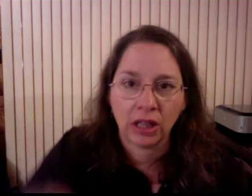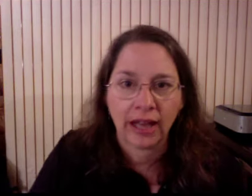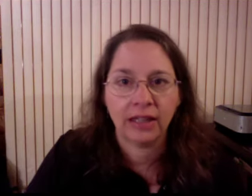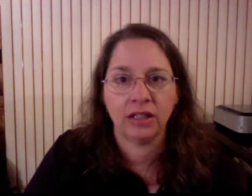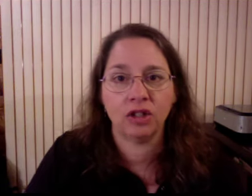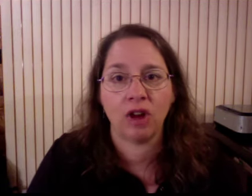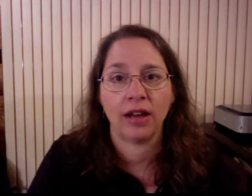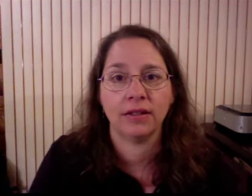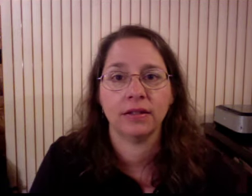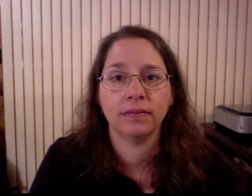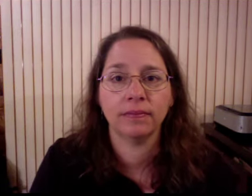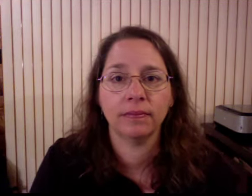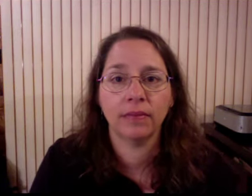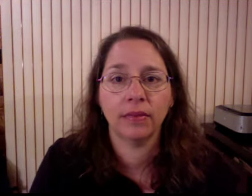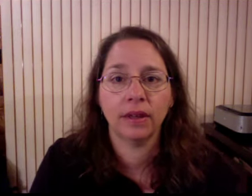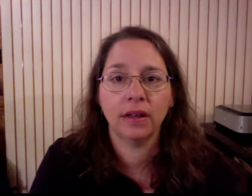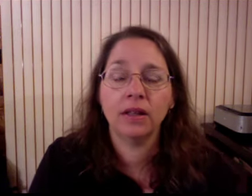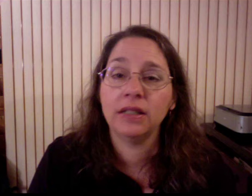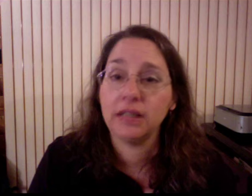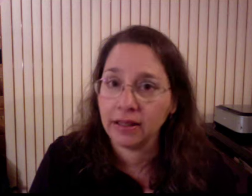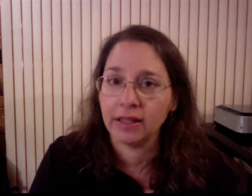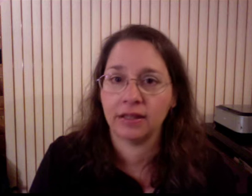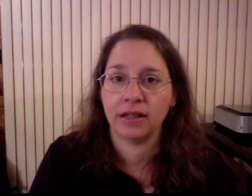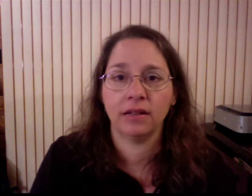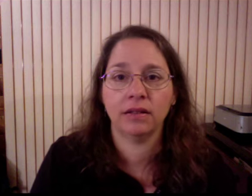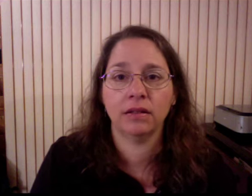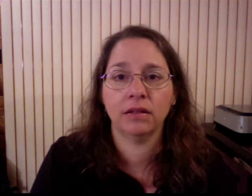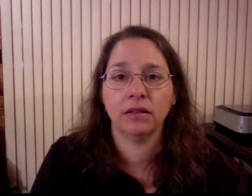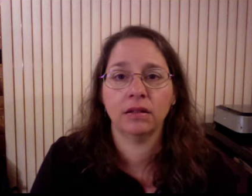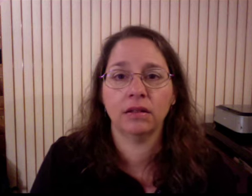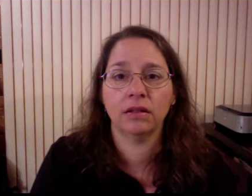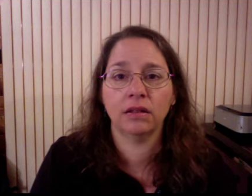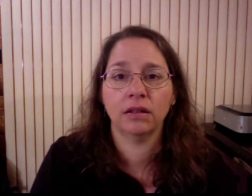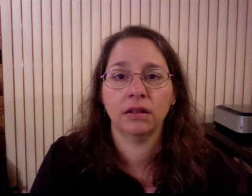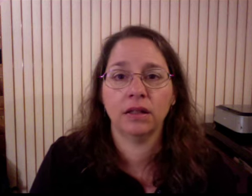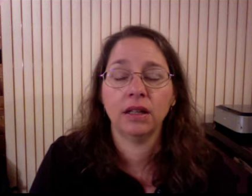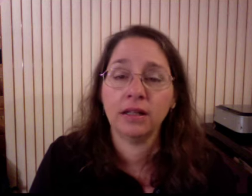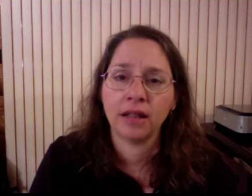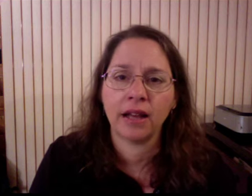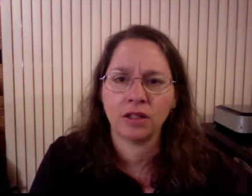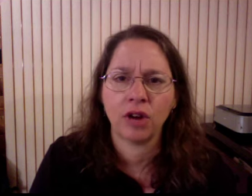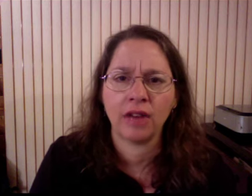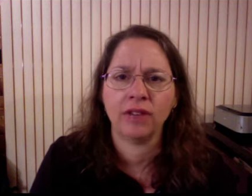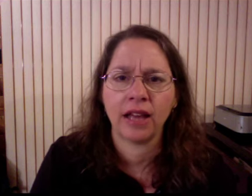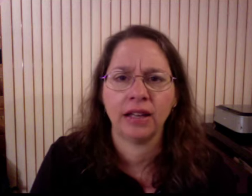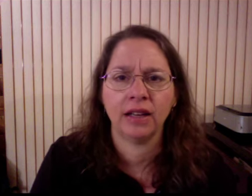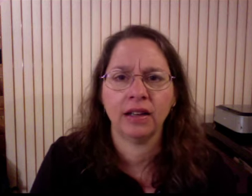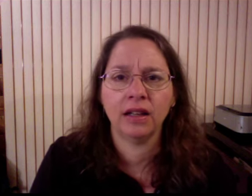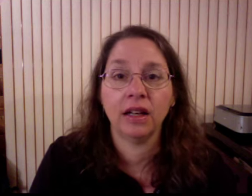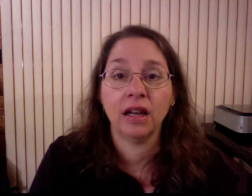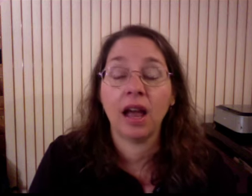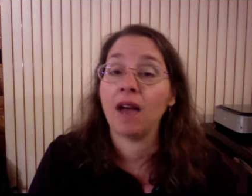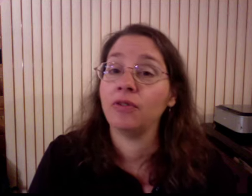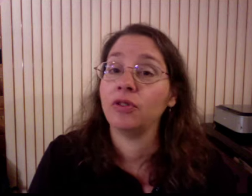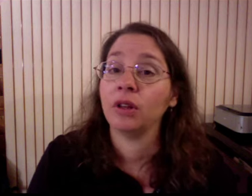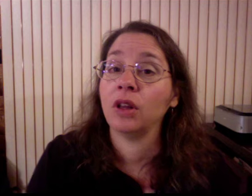lightning strikes. Deadly sin is like a strike of lightning after a